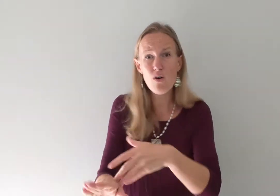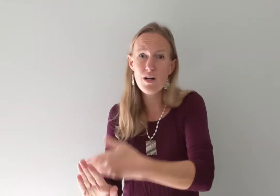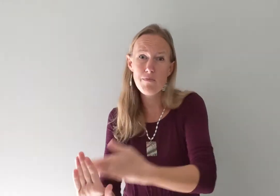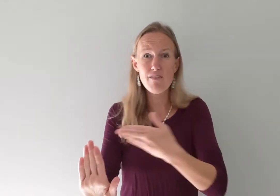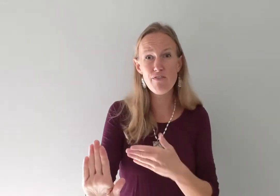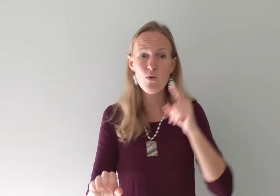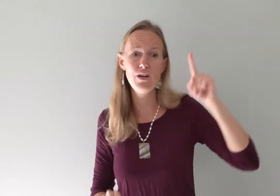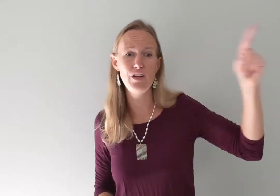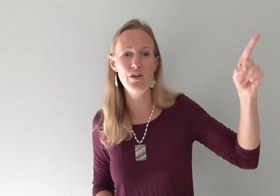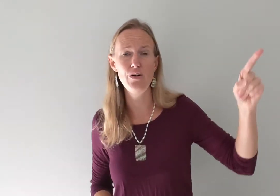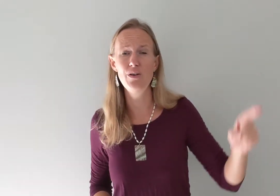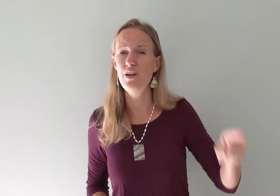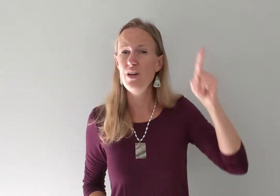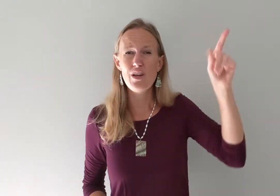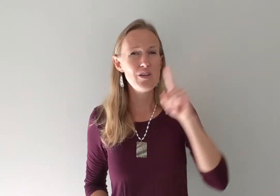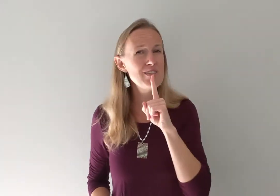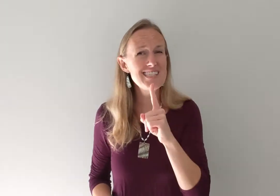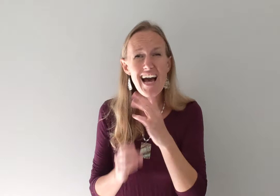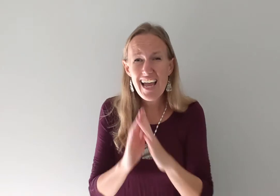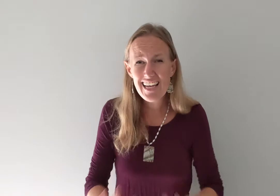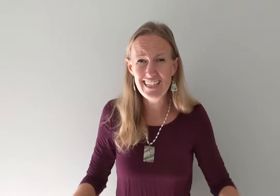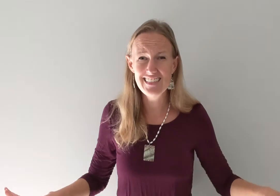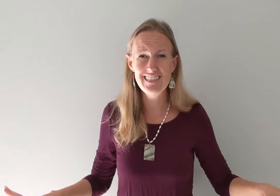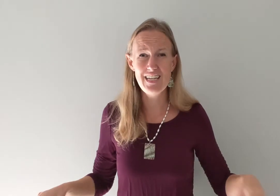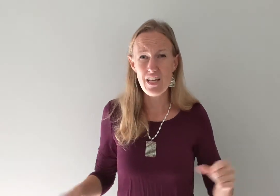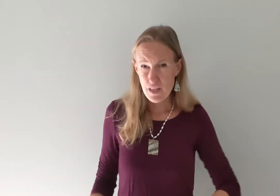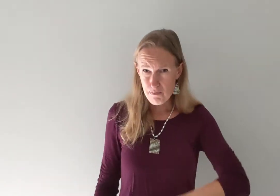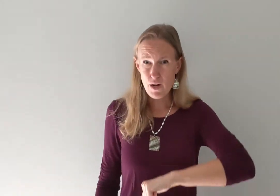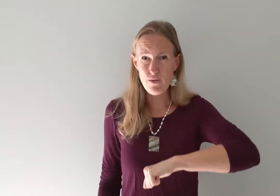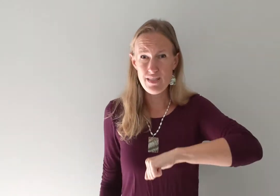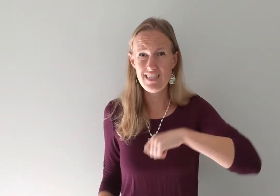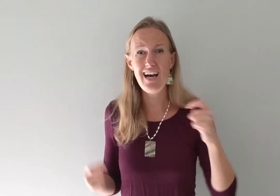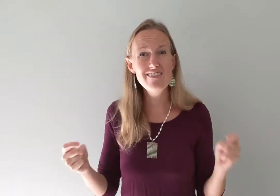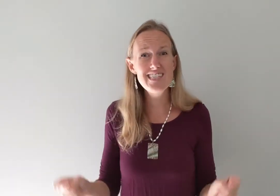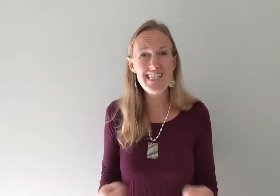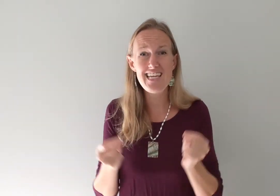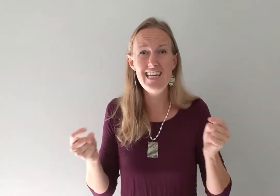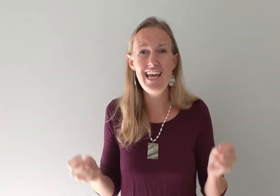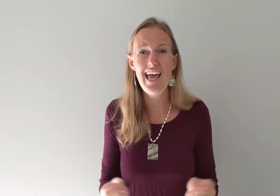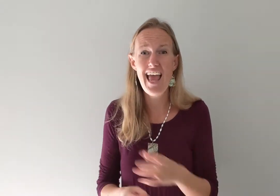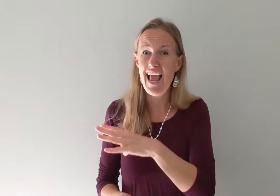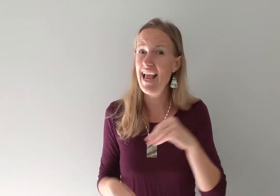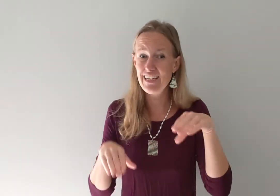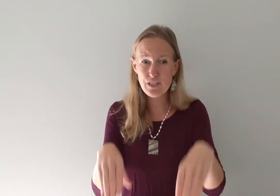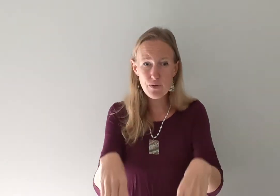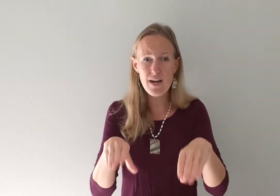tore before you. You silenced the boast of sin and